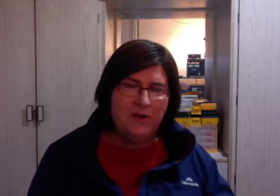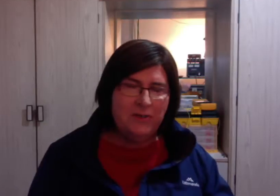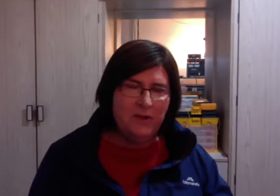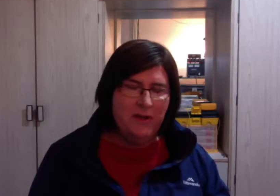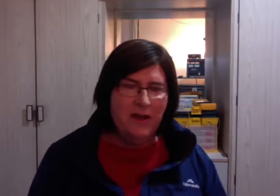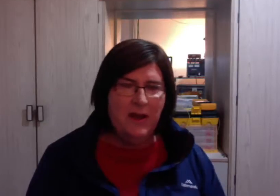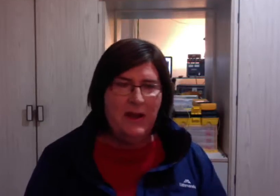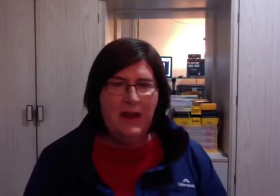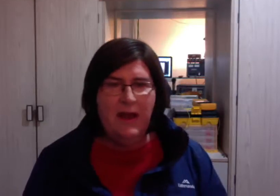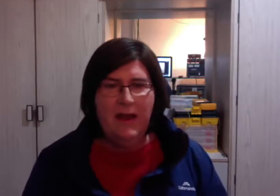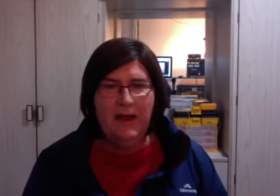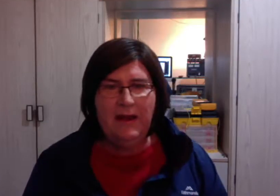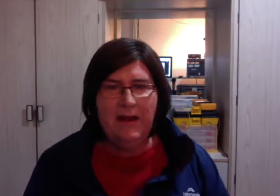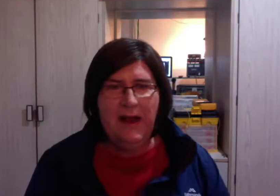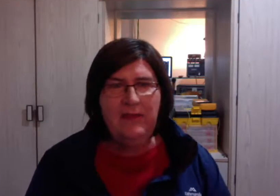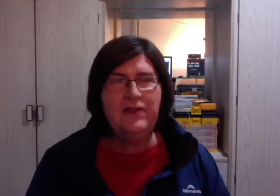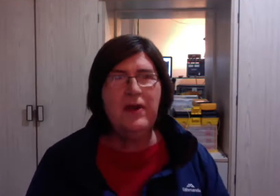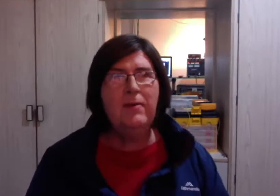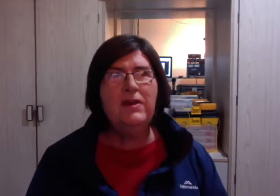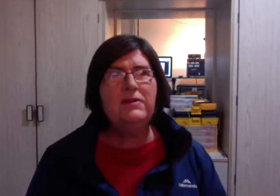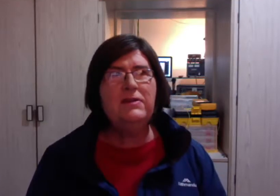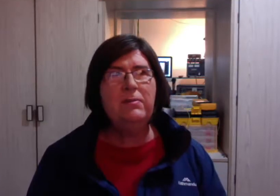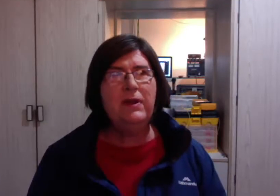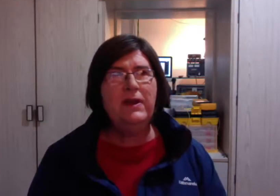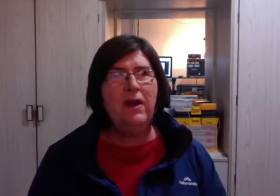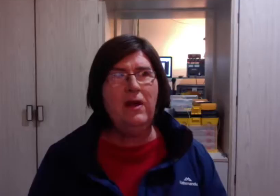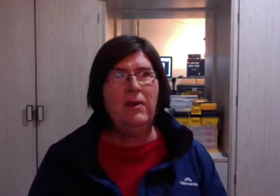bitumen. Last time I did the Plenty Highway,